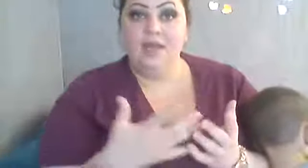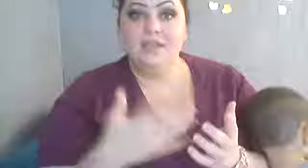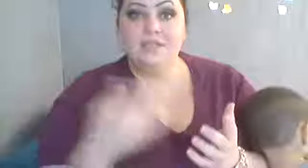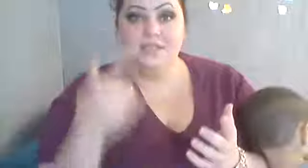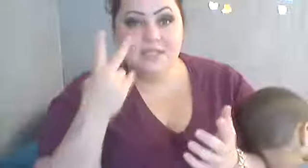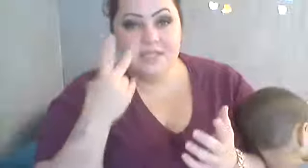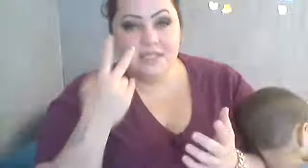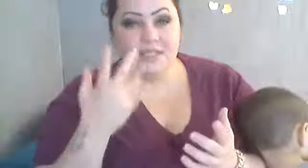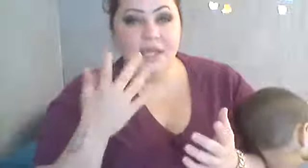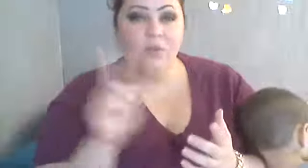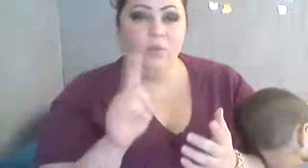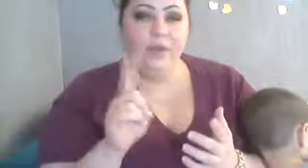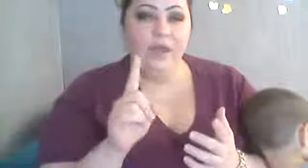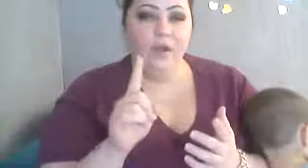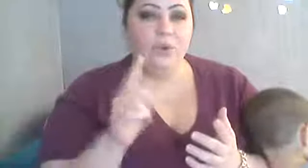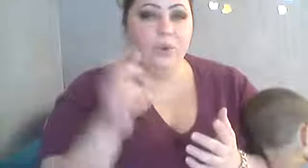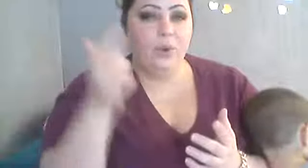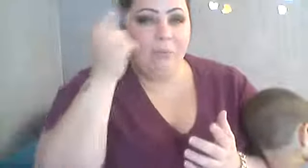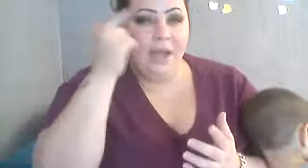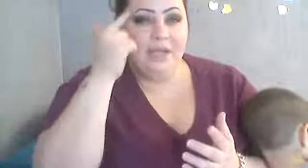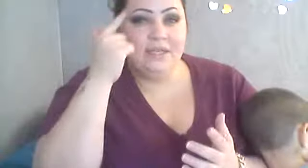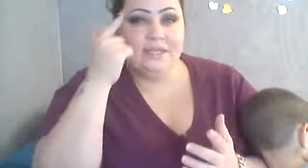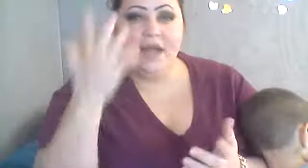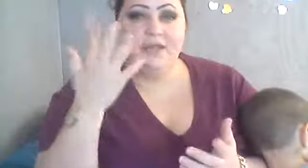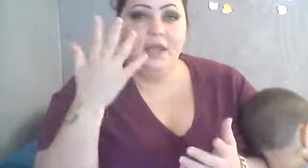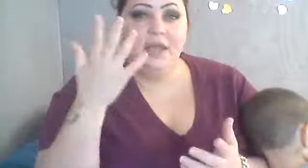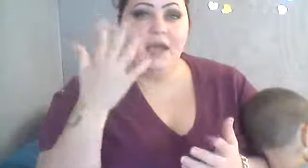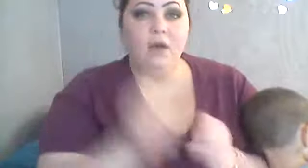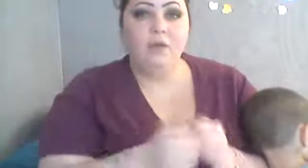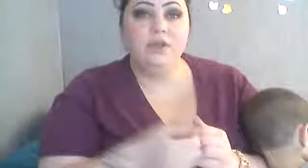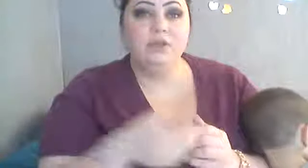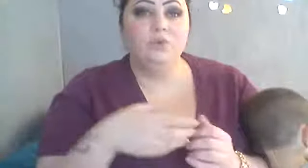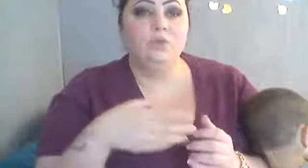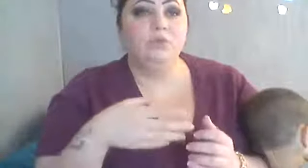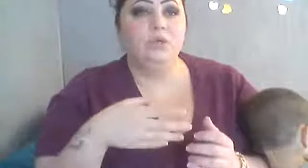can see like where your mind is at. Like, how are you